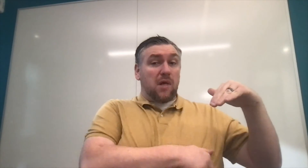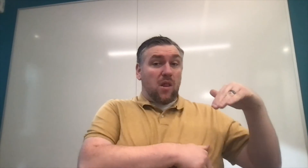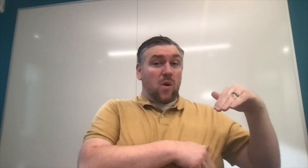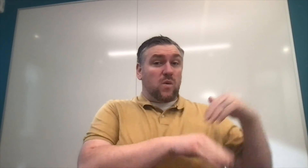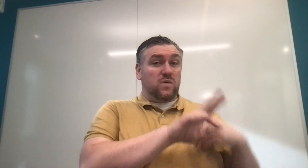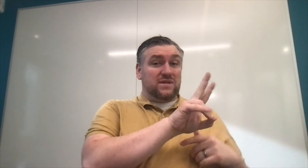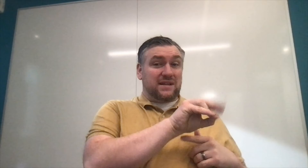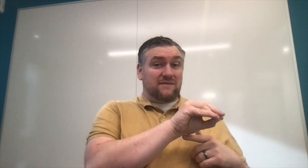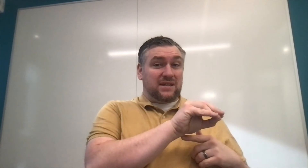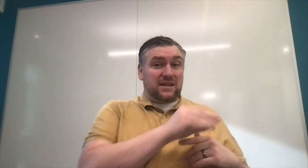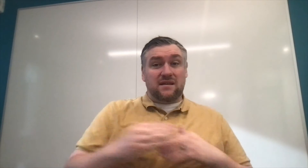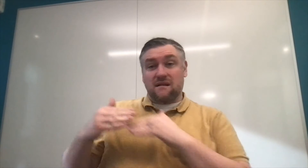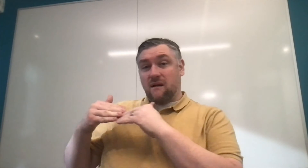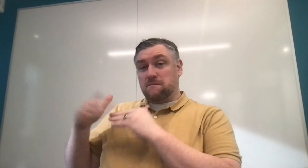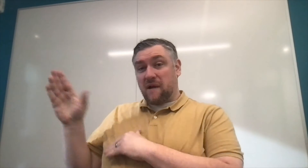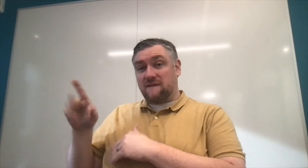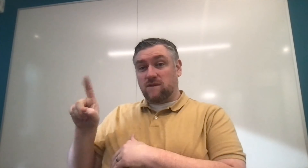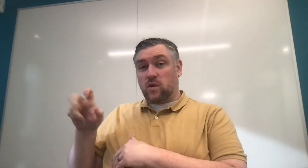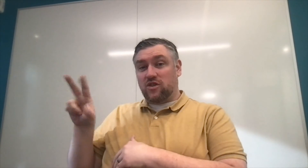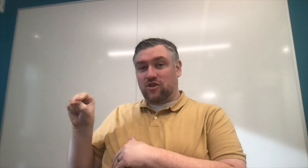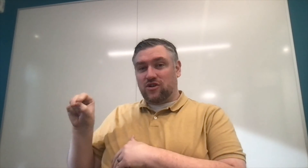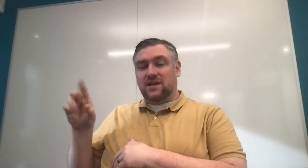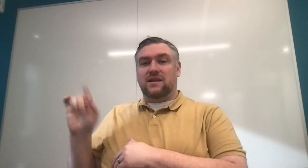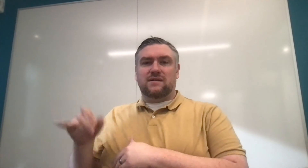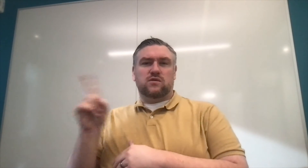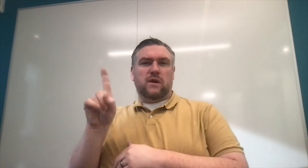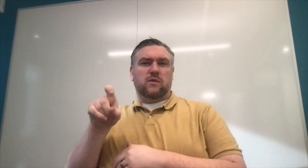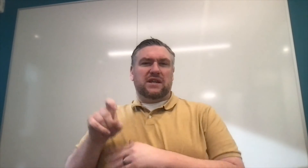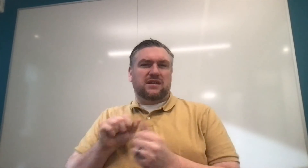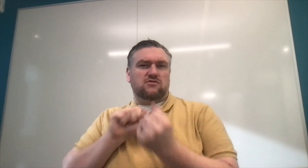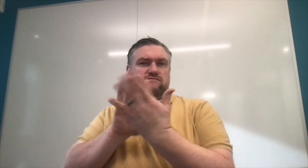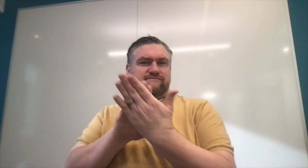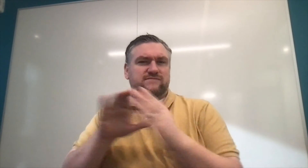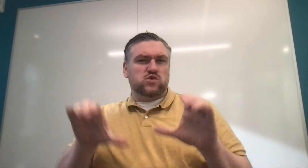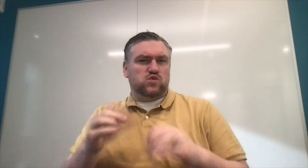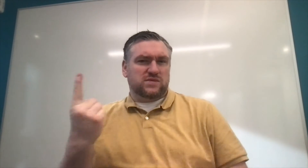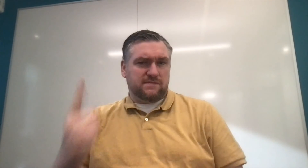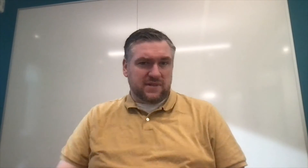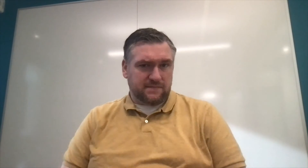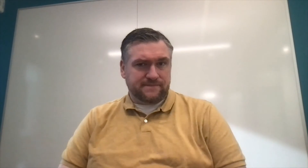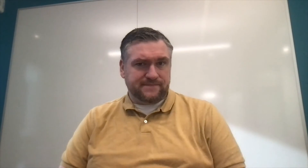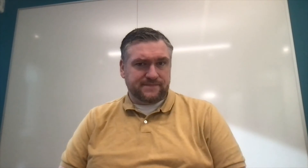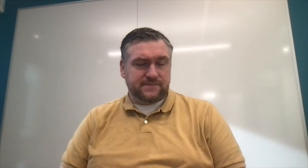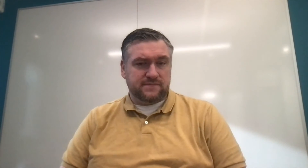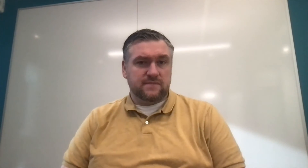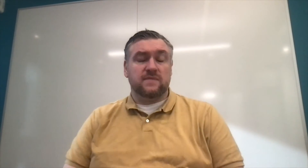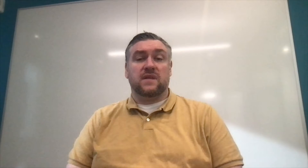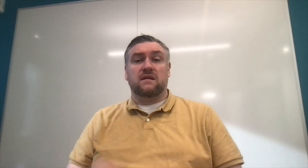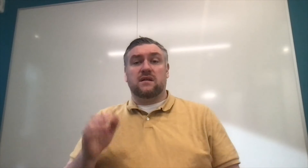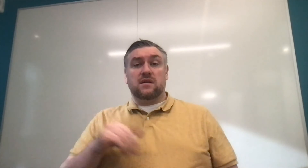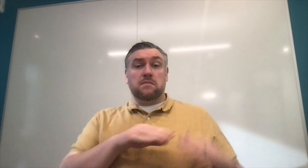that's normal, that's okay. But if we're below 70 or above 130, that's where we need to address and do